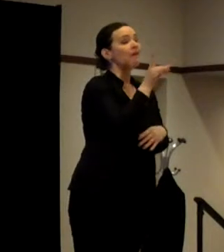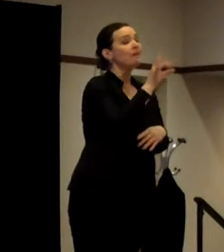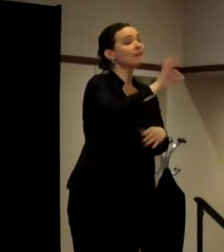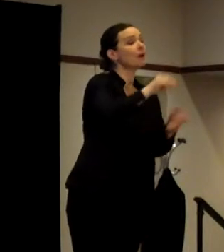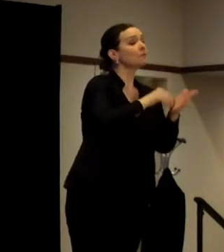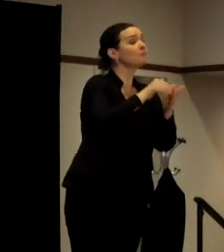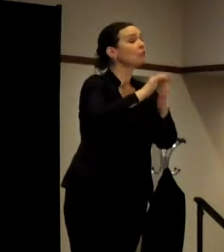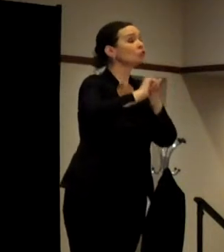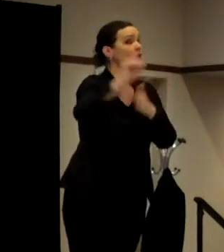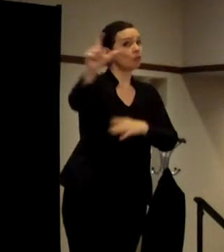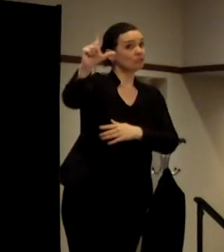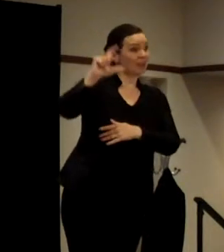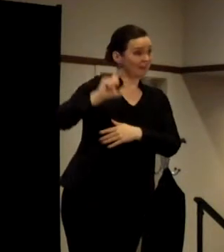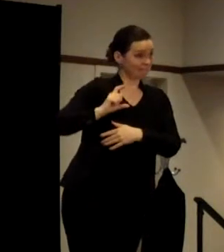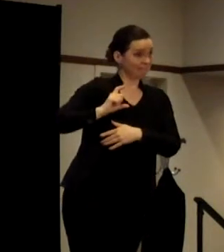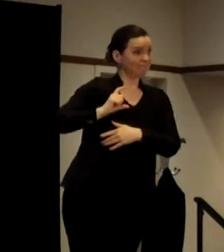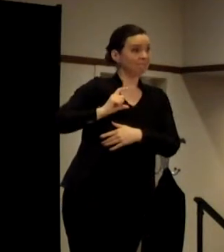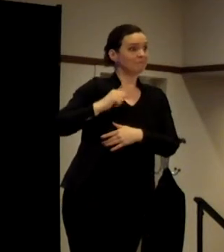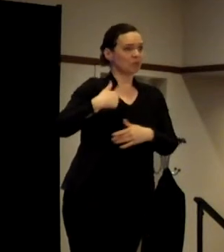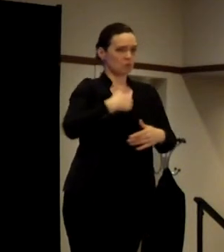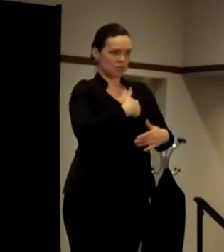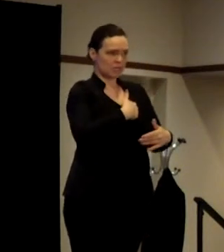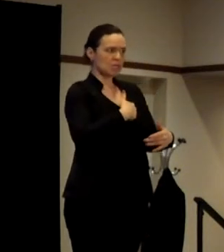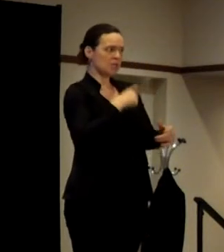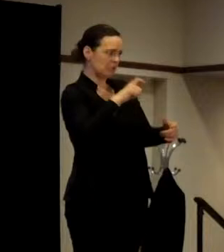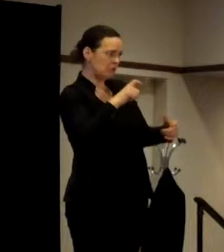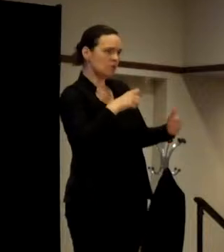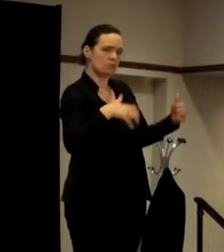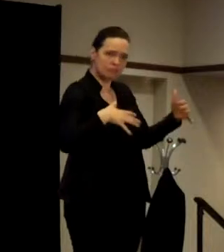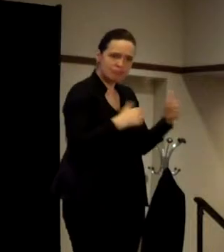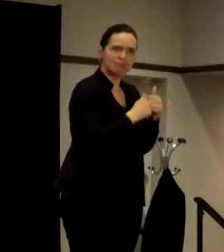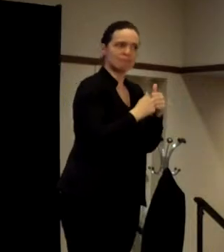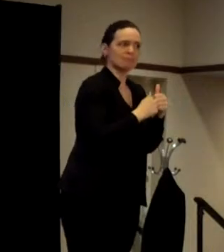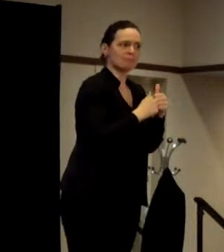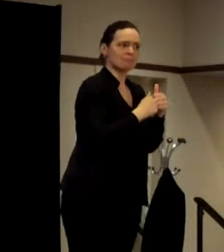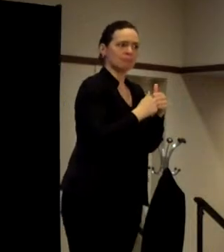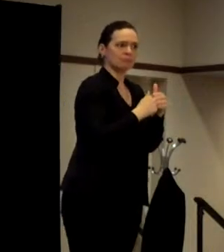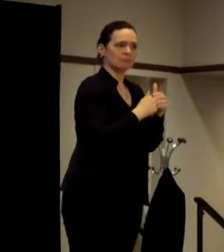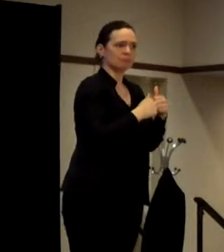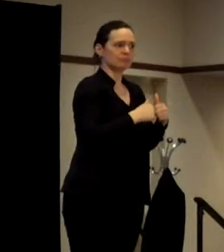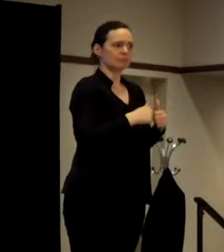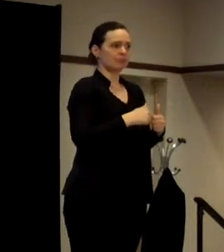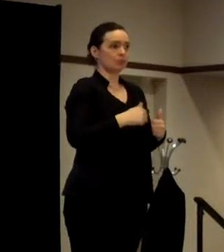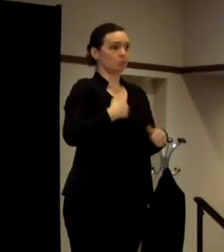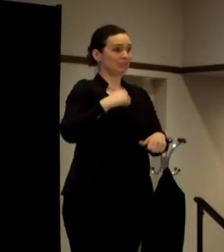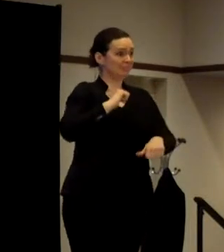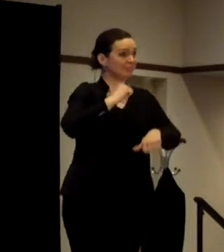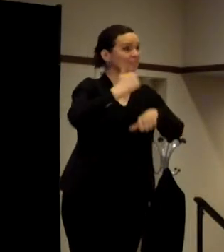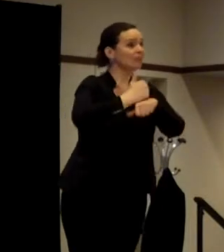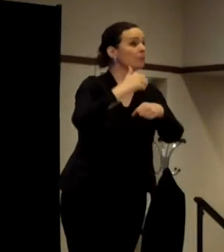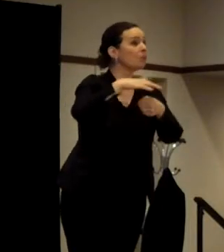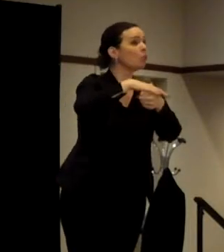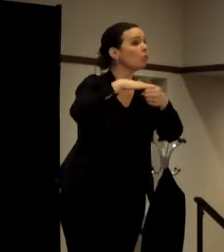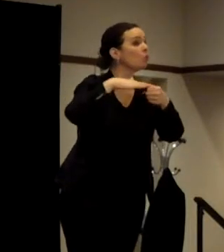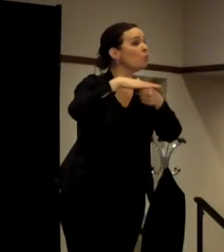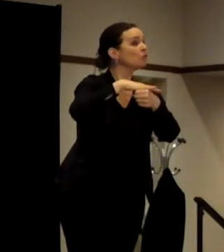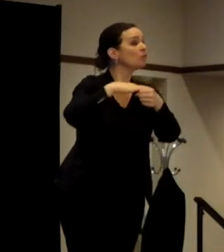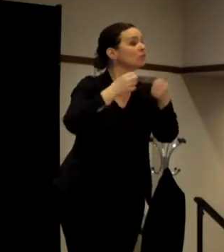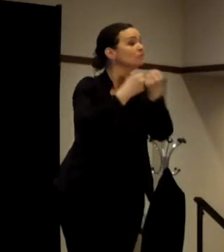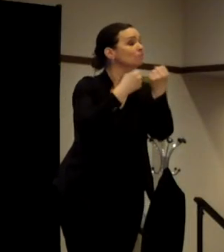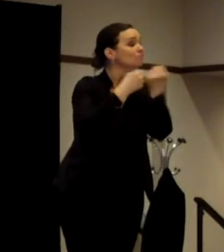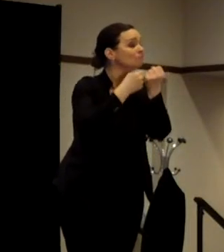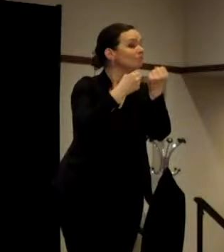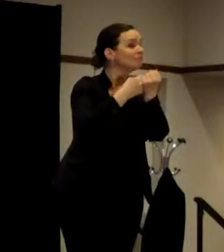will allow us to have our own stimulus initiatives here at the local level, being a large employer